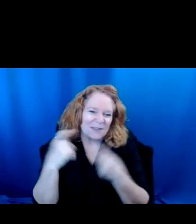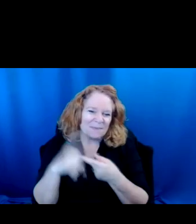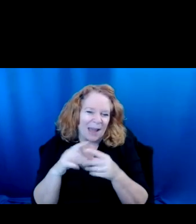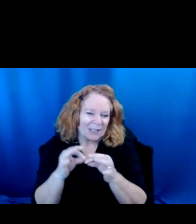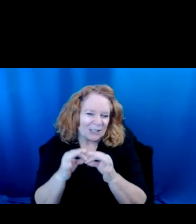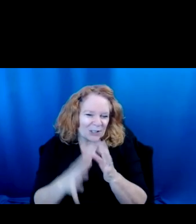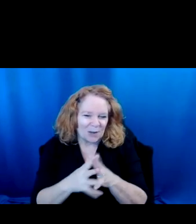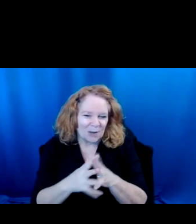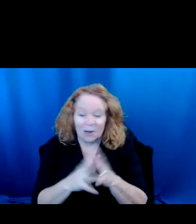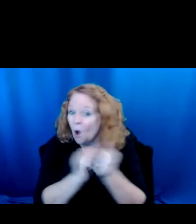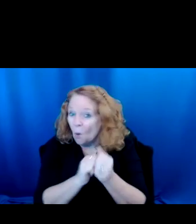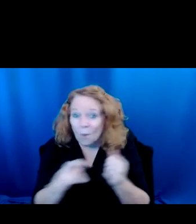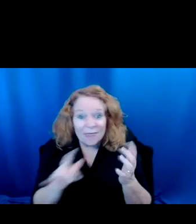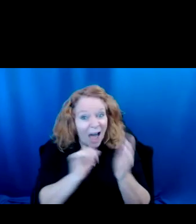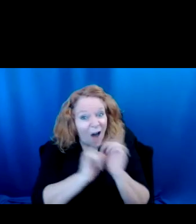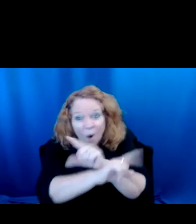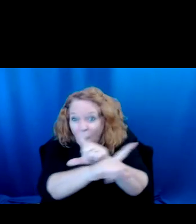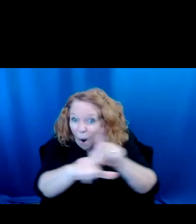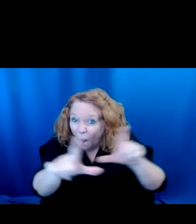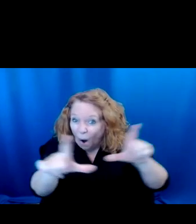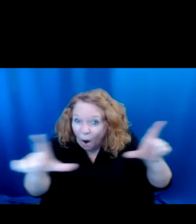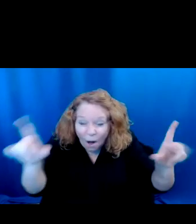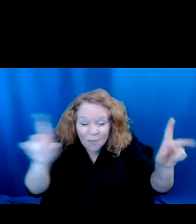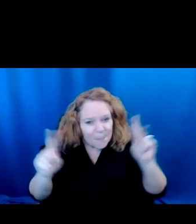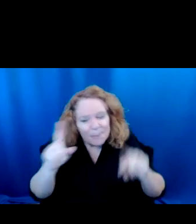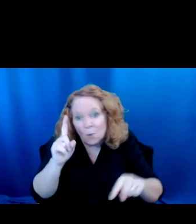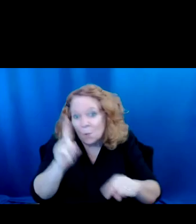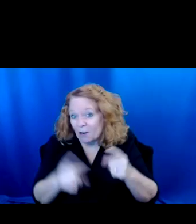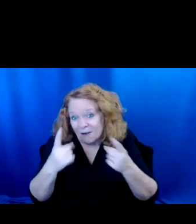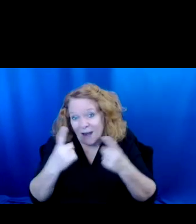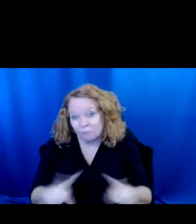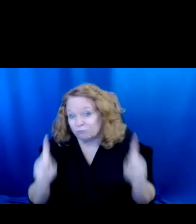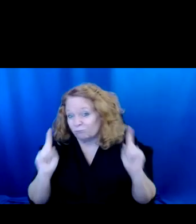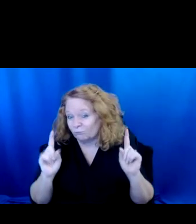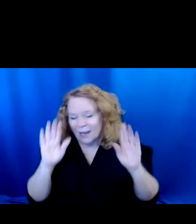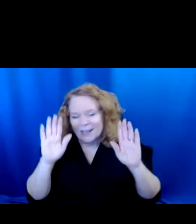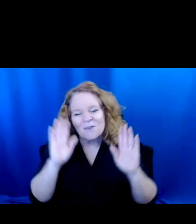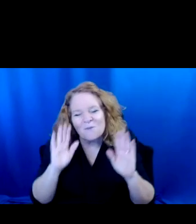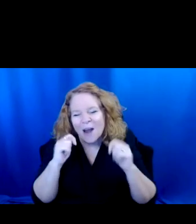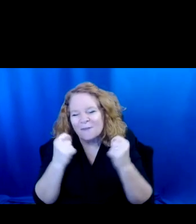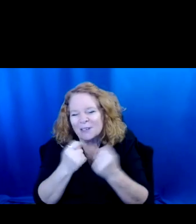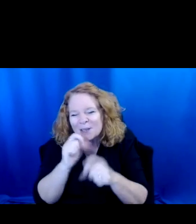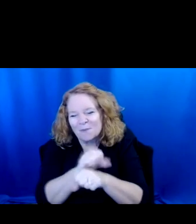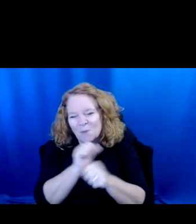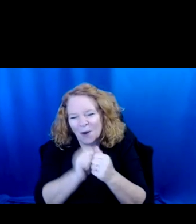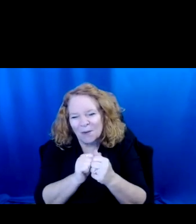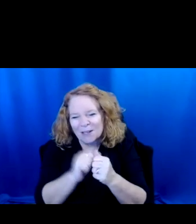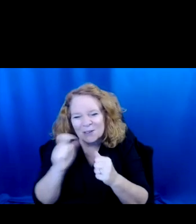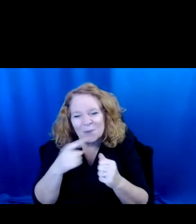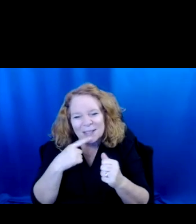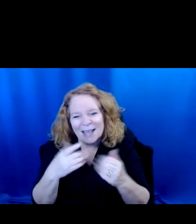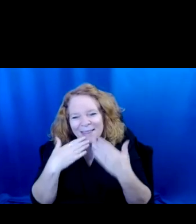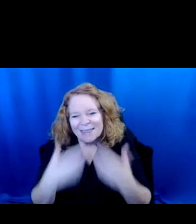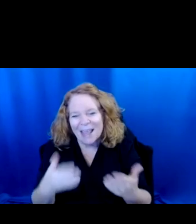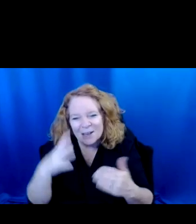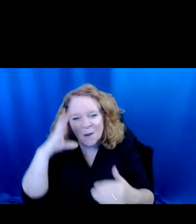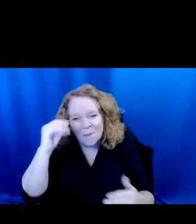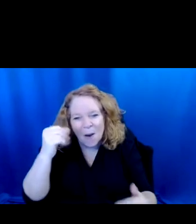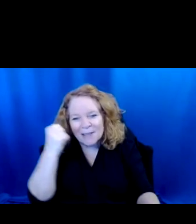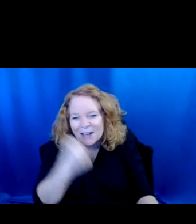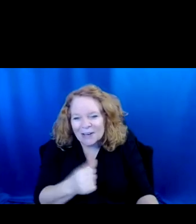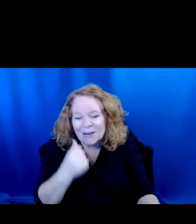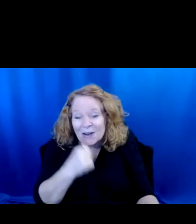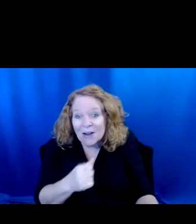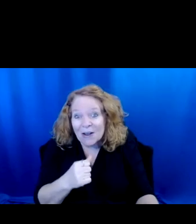this Storytime Show wouldn't be happening. It's a fantastic team to work with. So shall we say thank you, boys and girls?